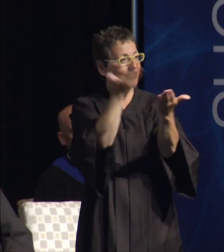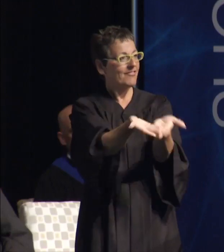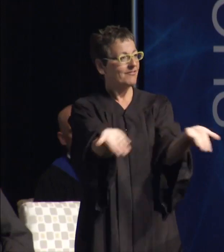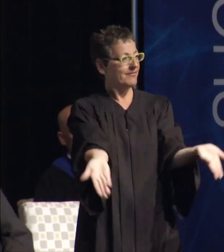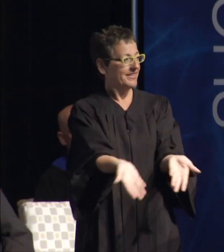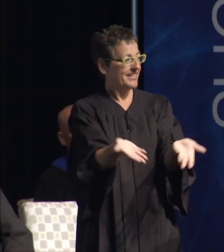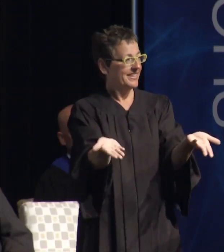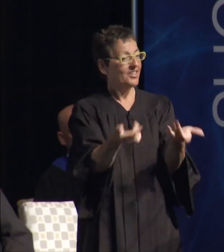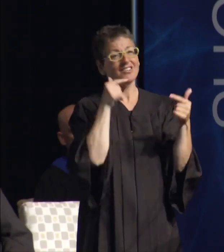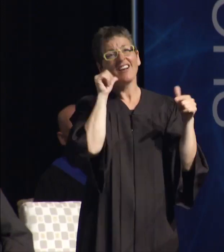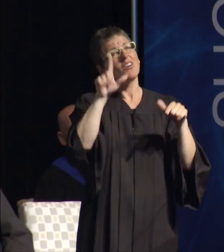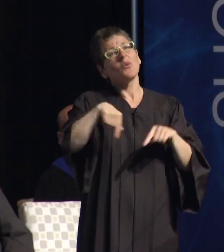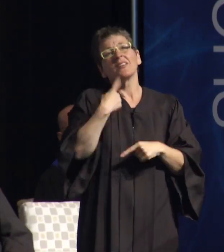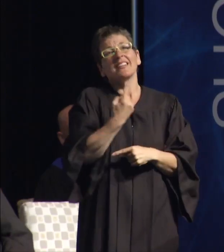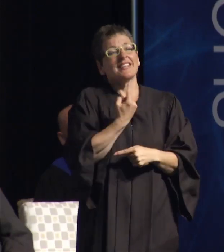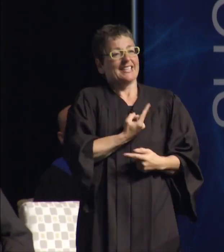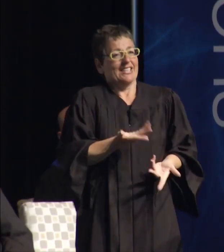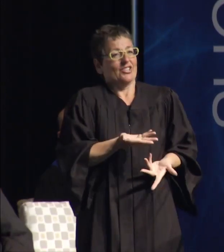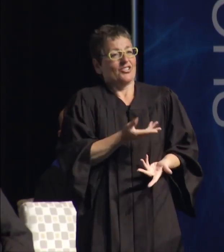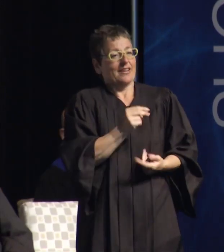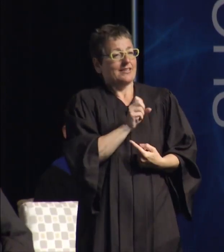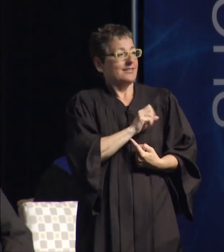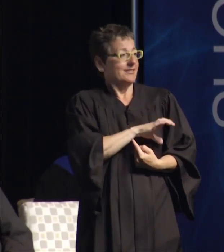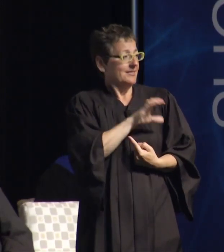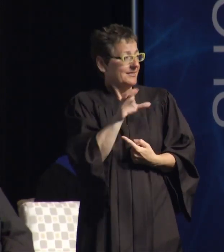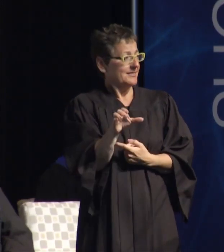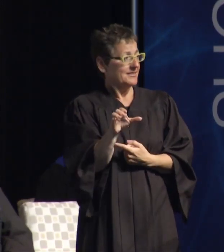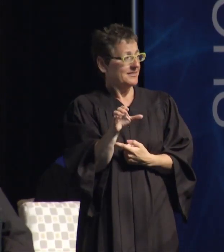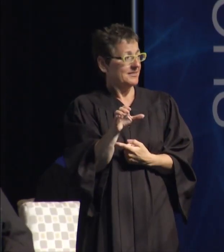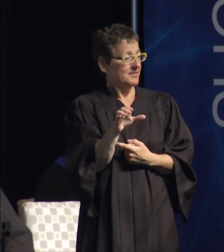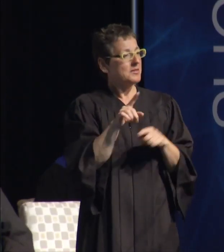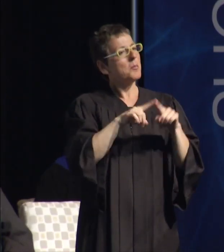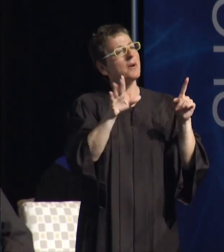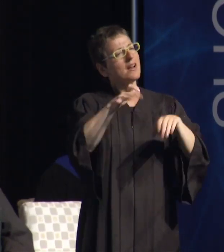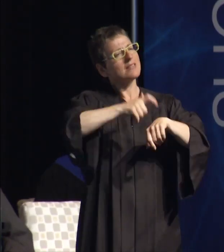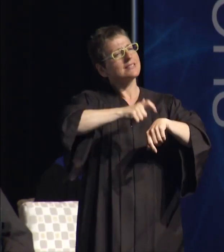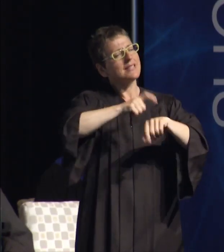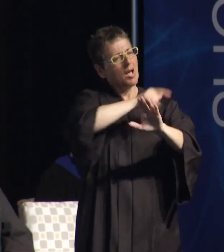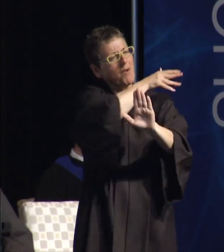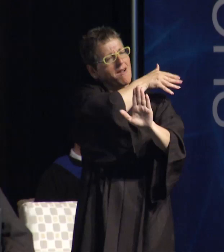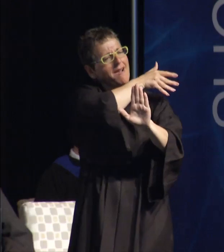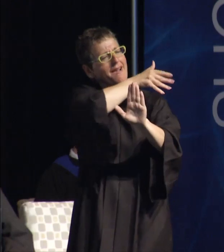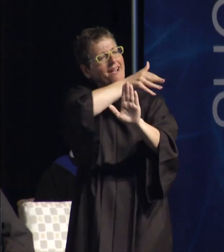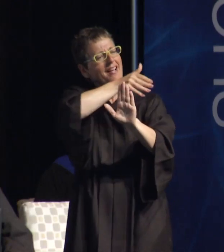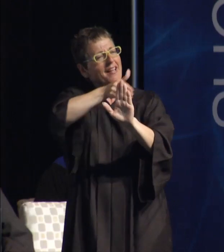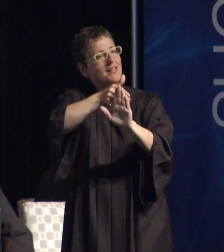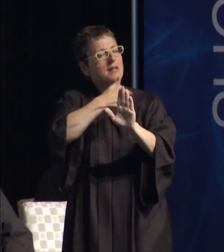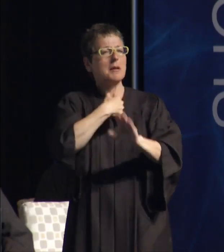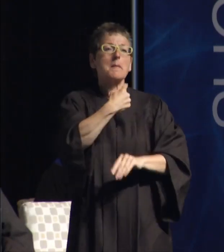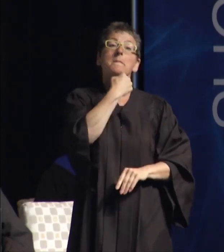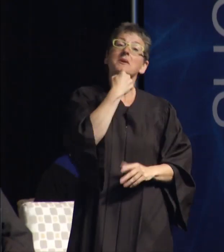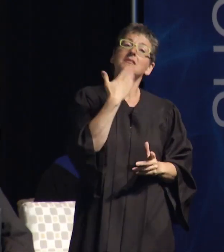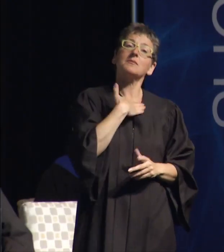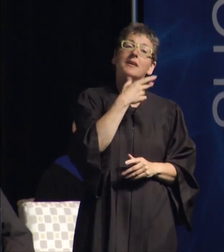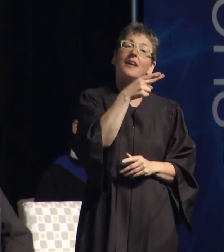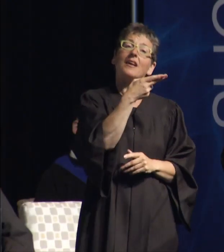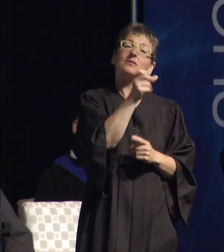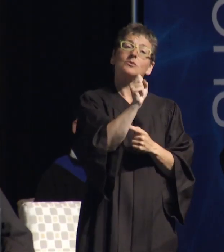spent at Marconi. I'm also talking about the years spent leading up to our time here. I missed my high school